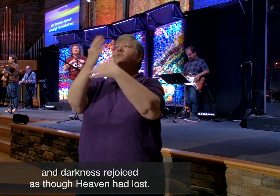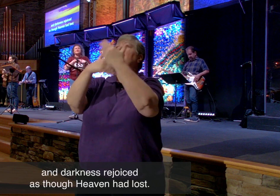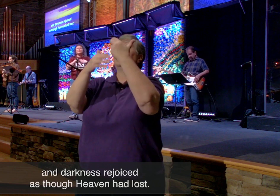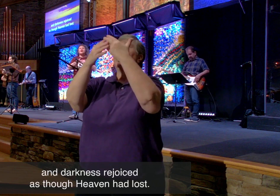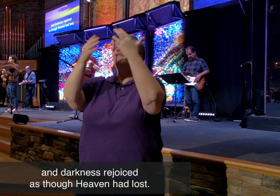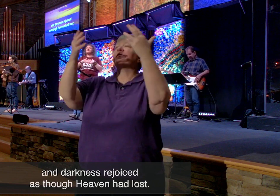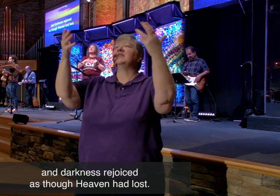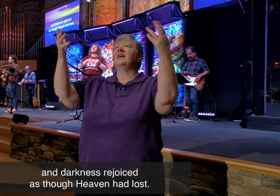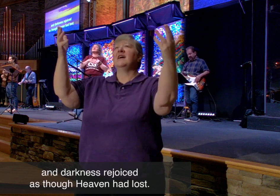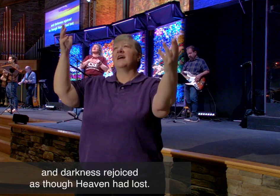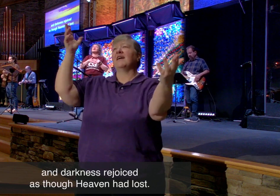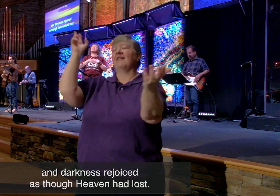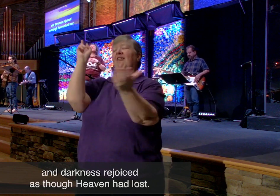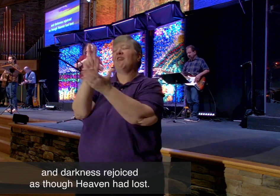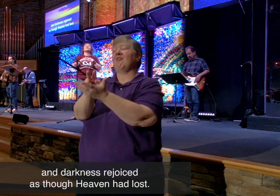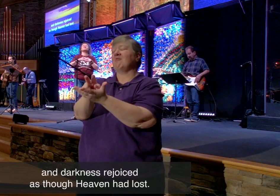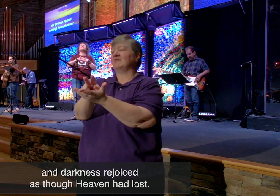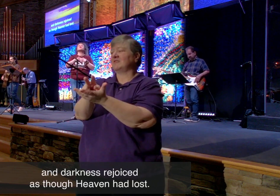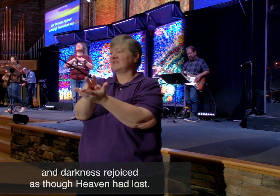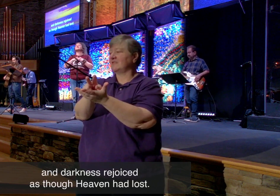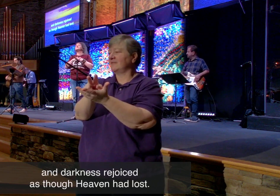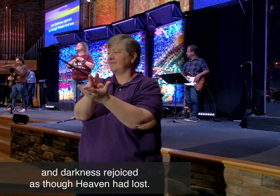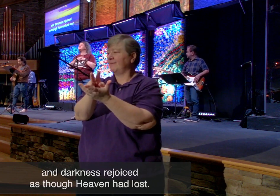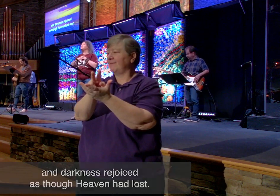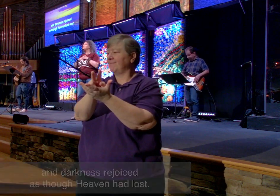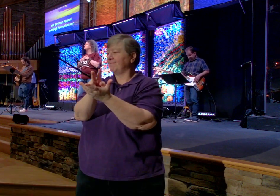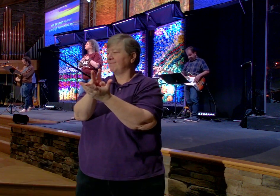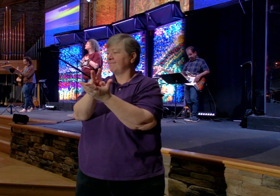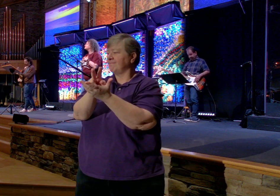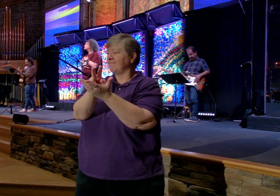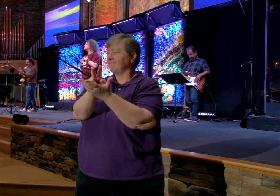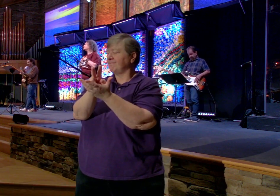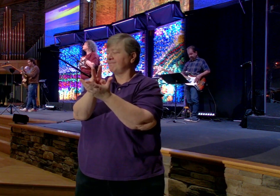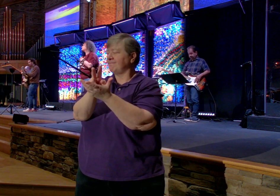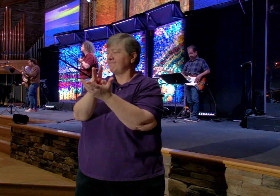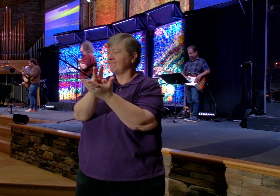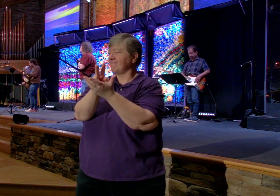Darkness rejoiced, though heaven had lost.